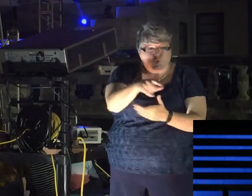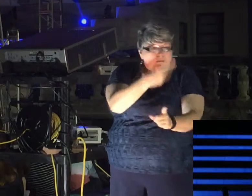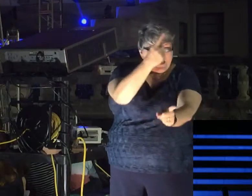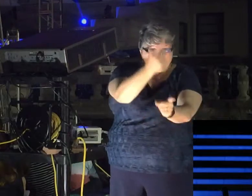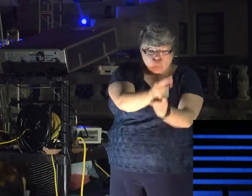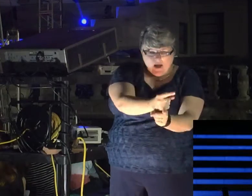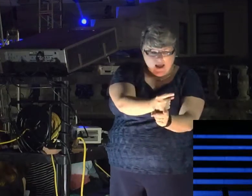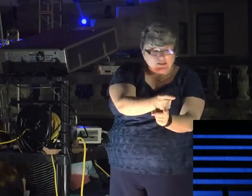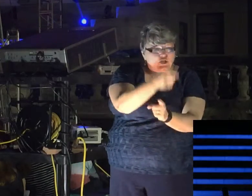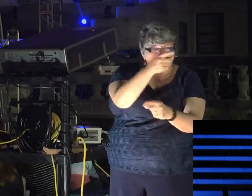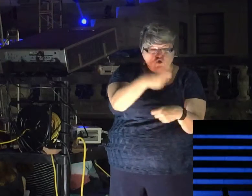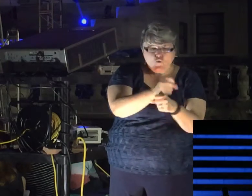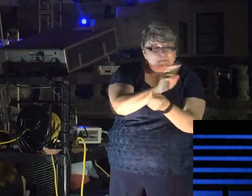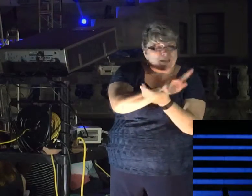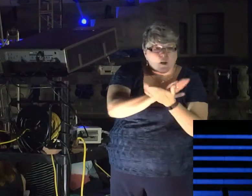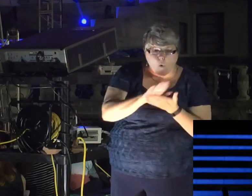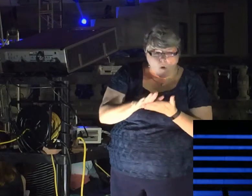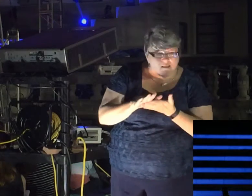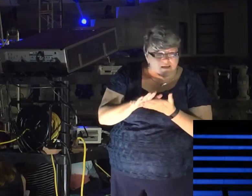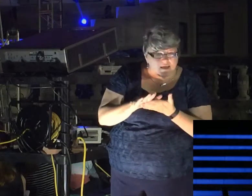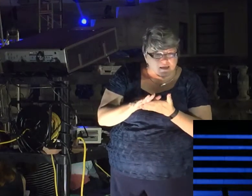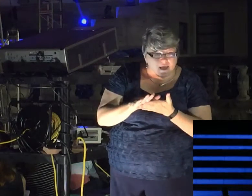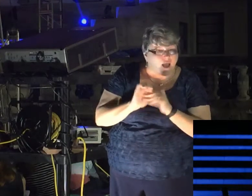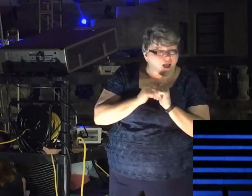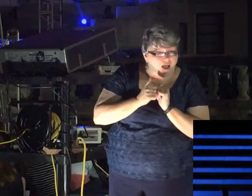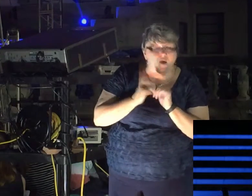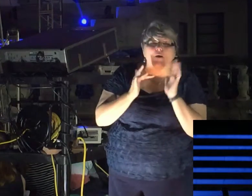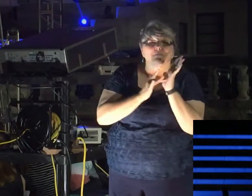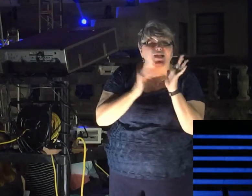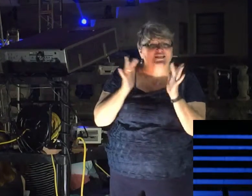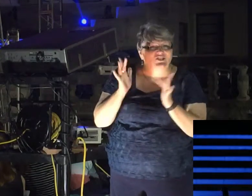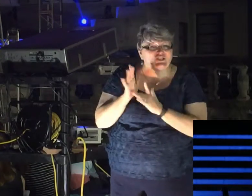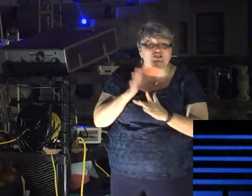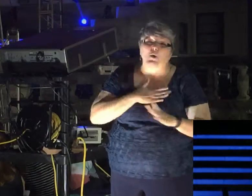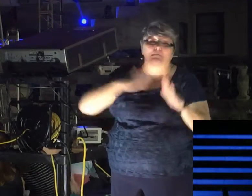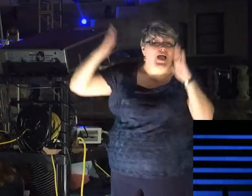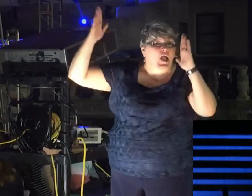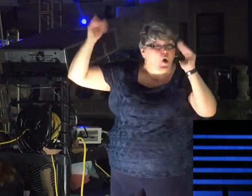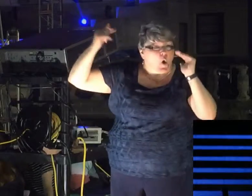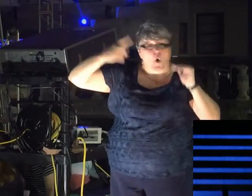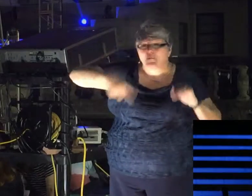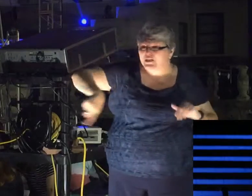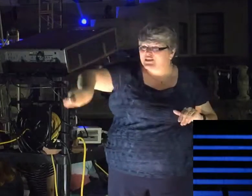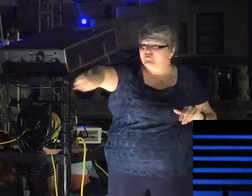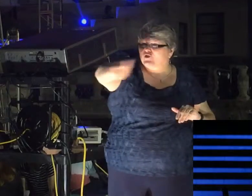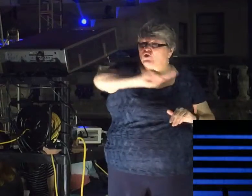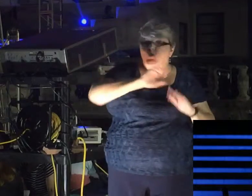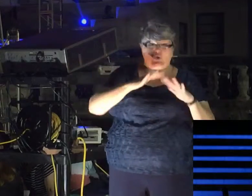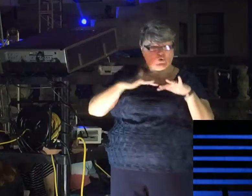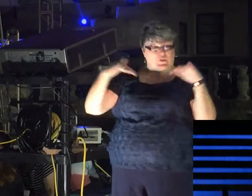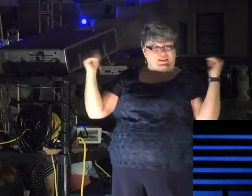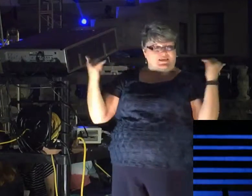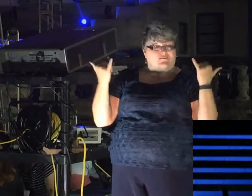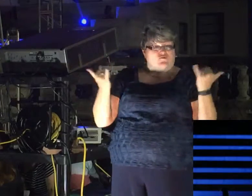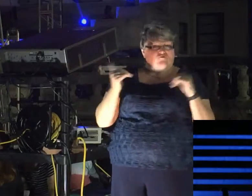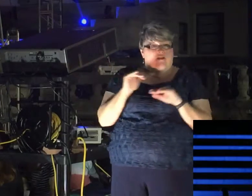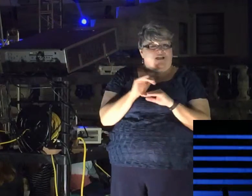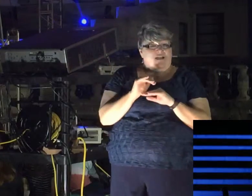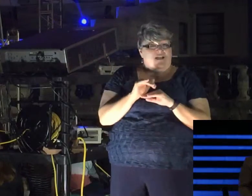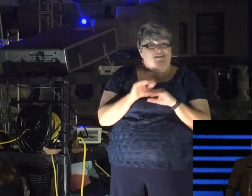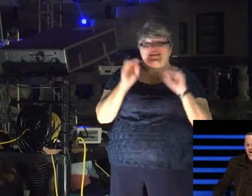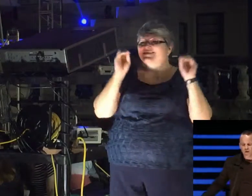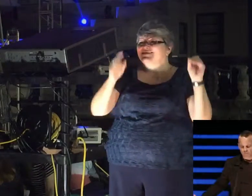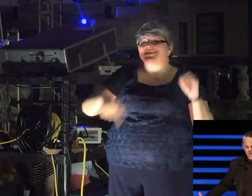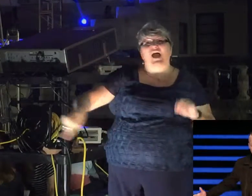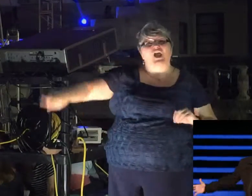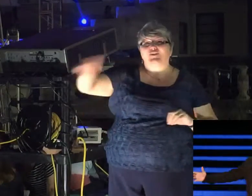clean, you were made right, you are made holy by Jesus. So my hope is for you as you leave this